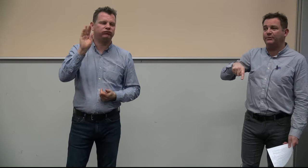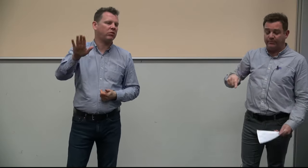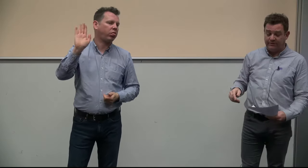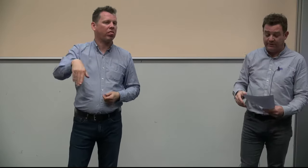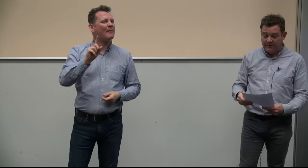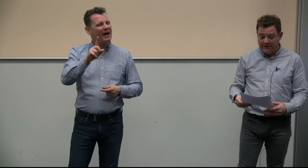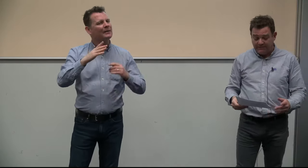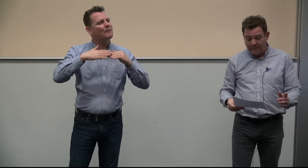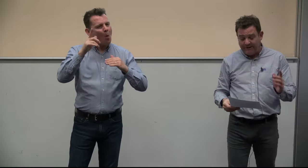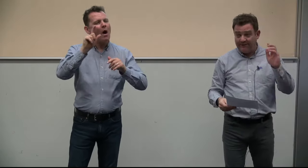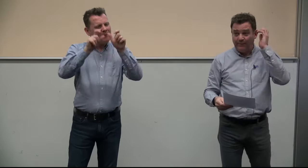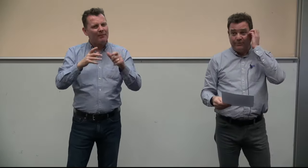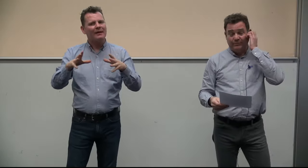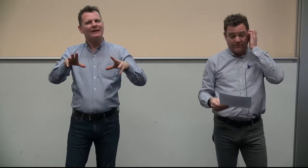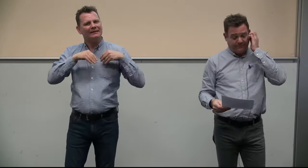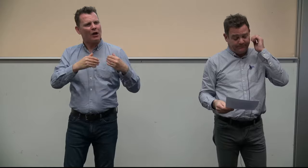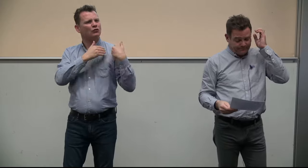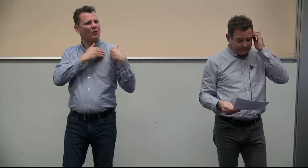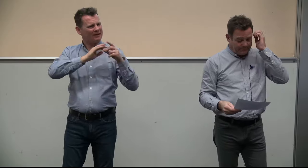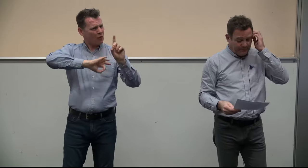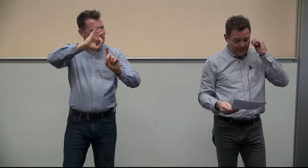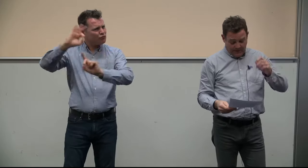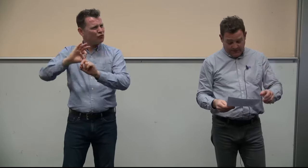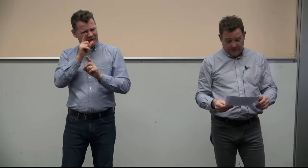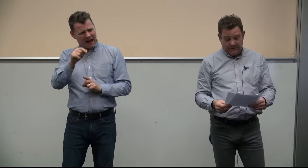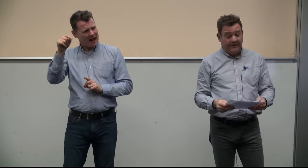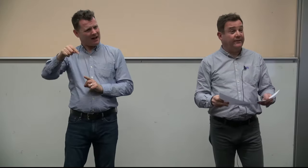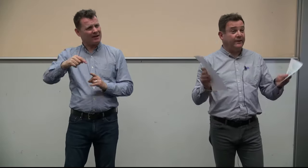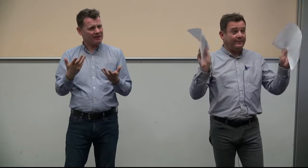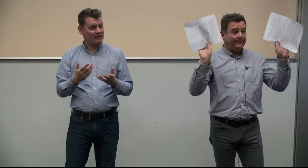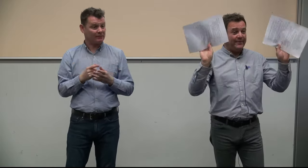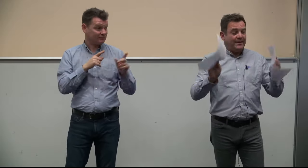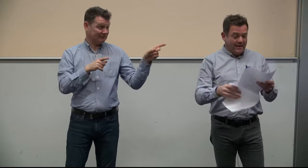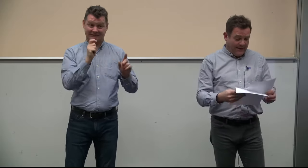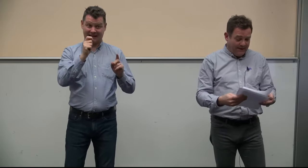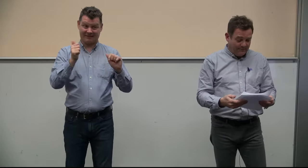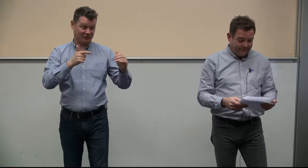take responsibility for making improvements. So, nearly there.